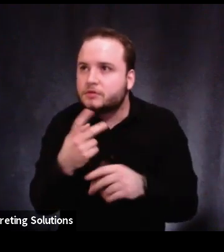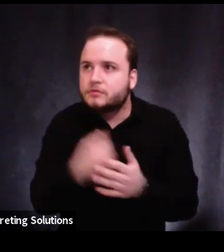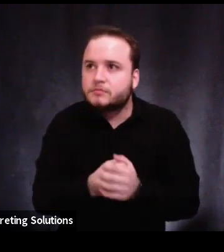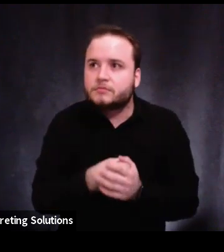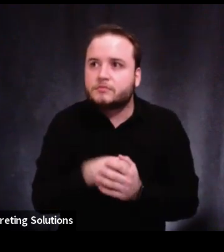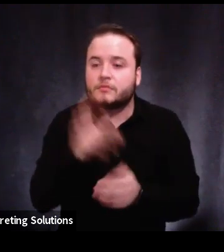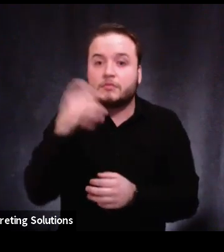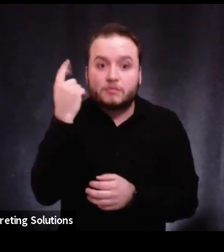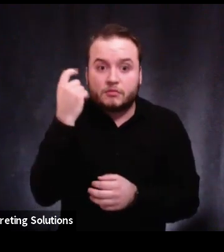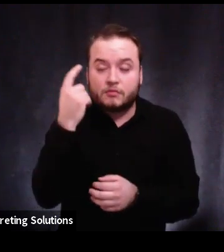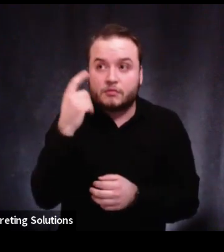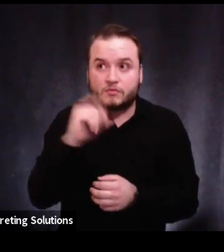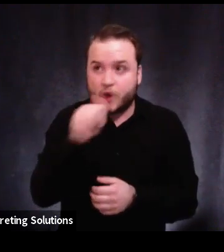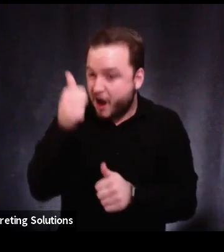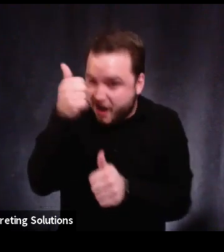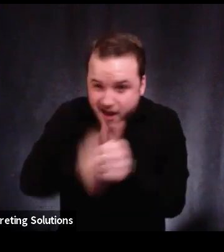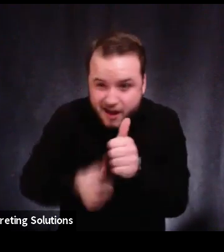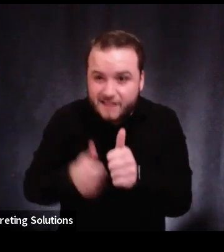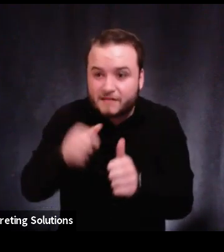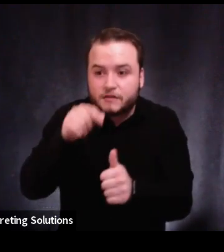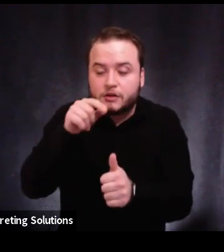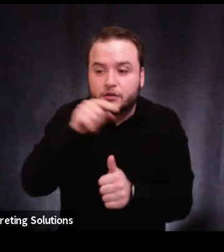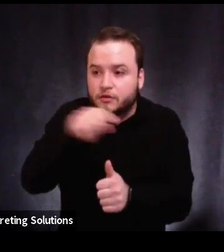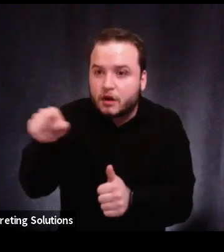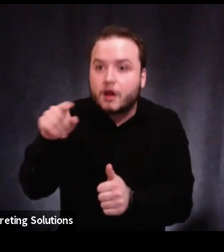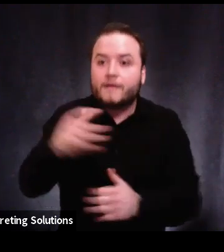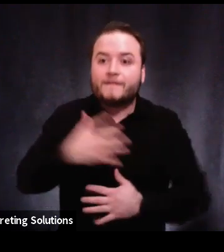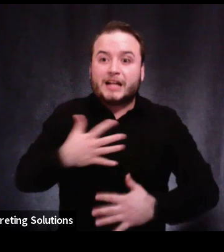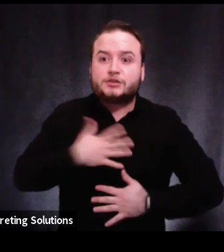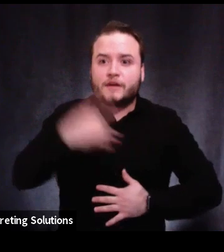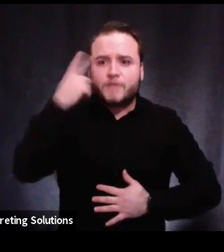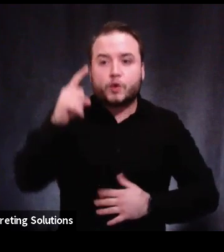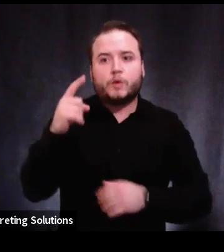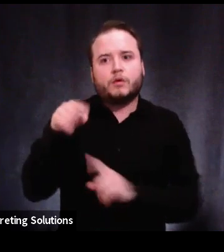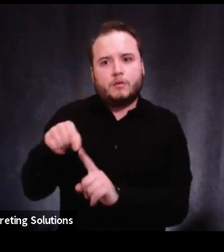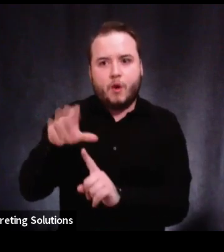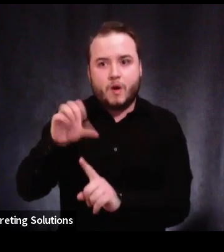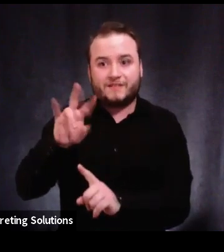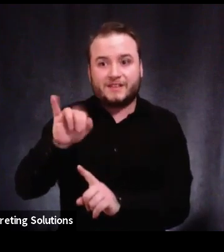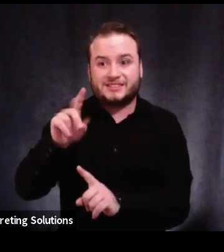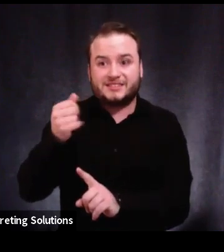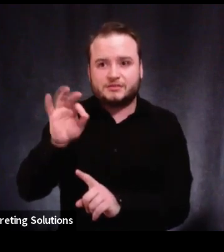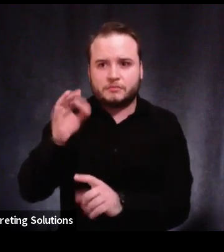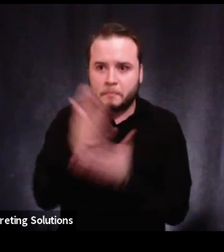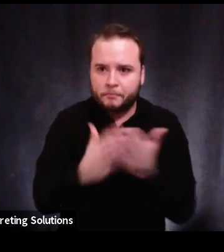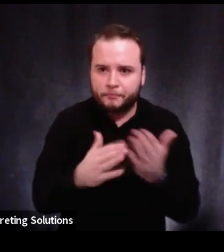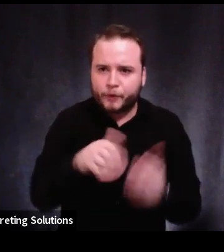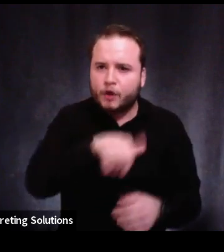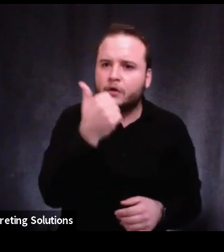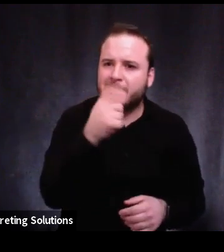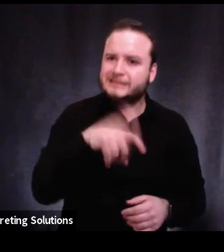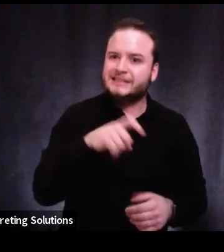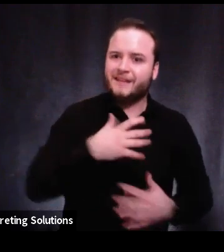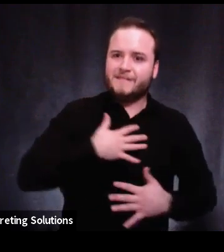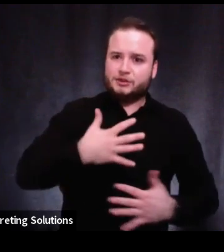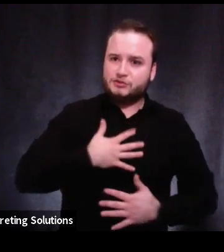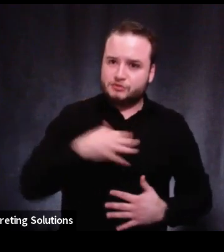makes an estimate that of the total number of ICU beds that we're reporting elsewhere in the